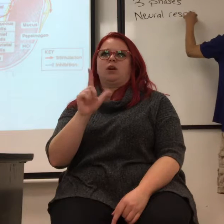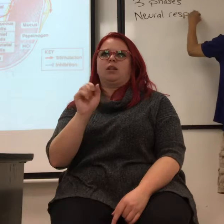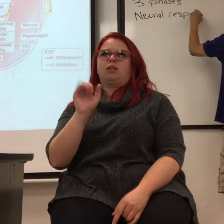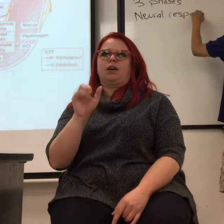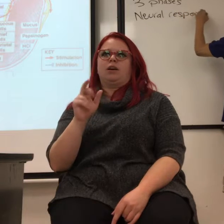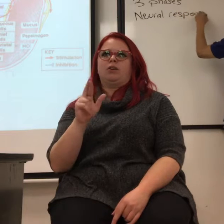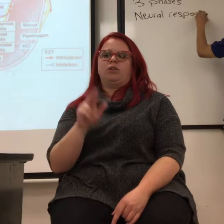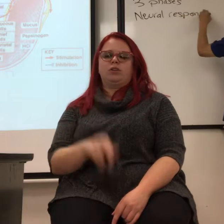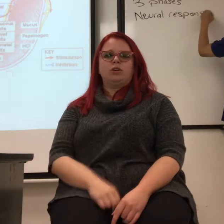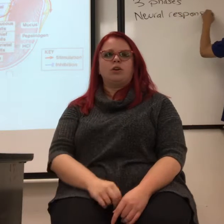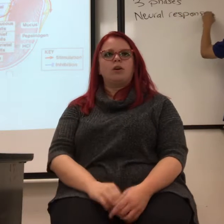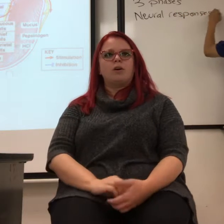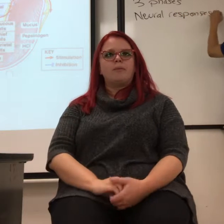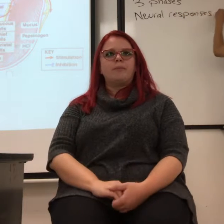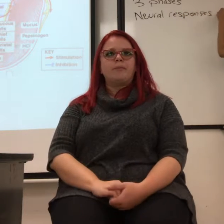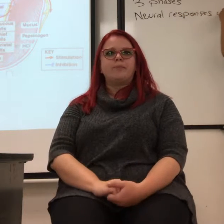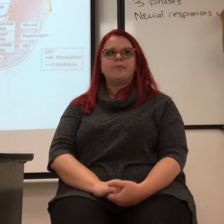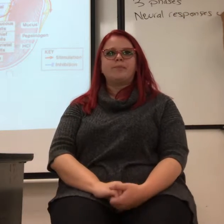responses.